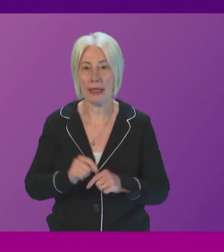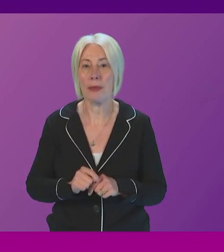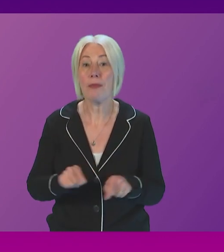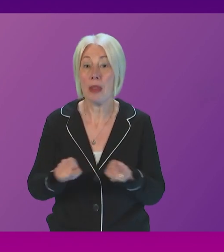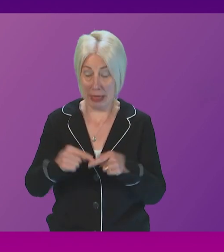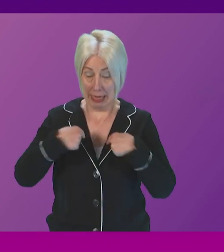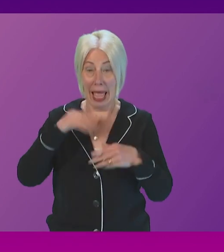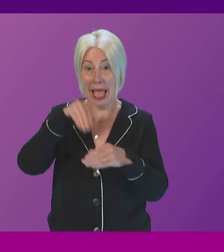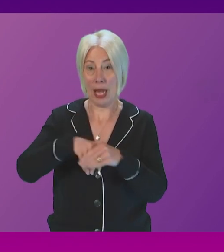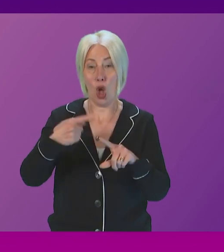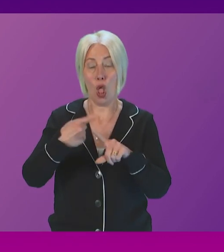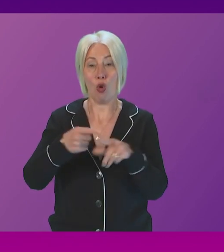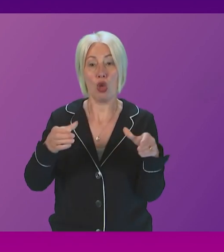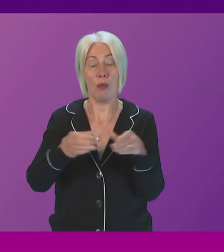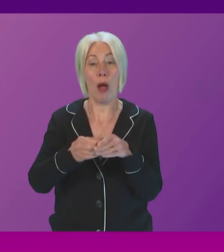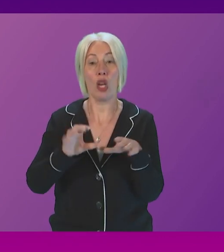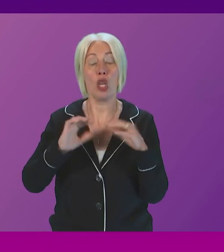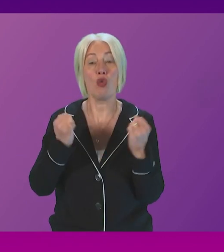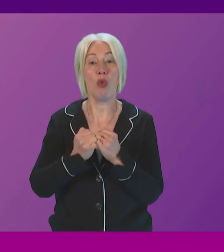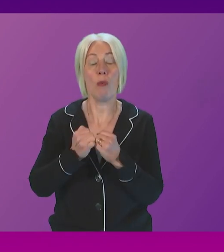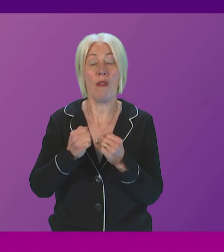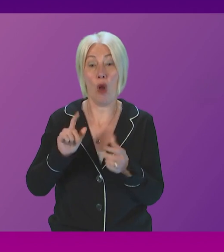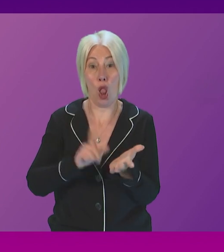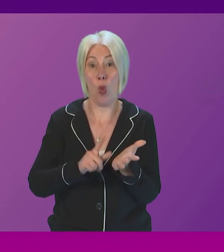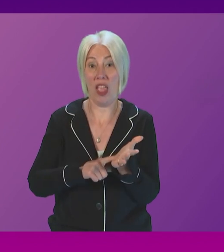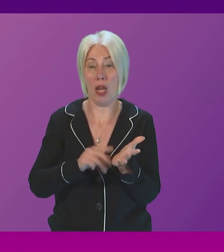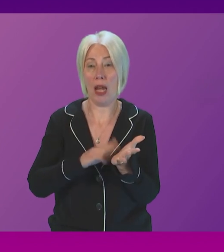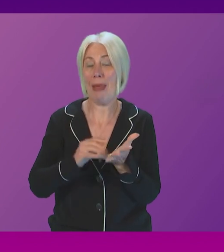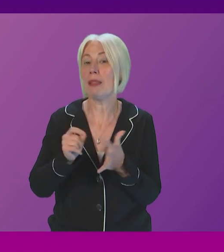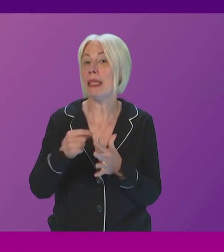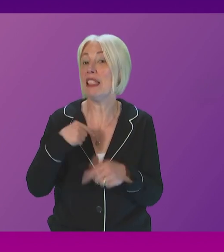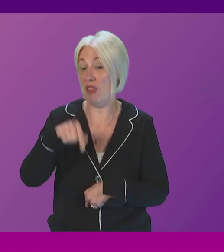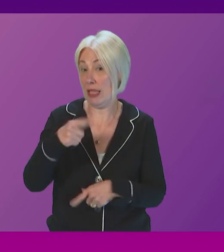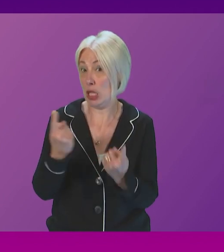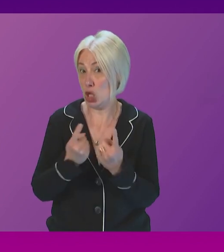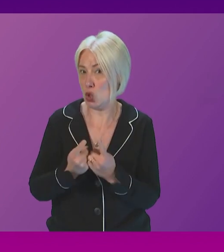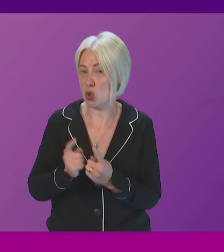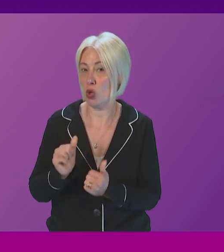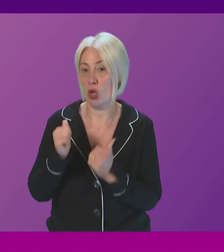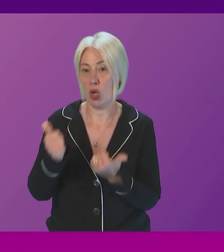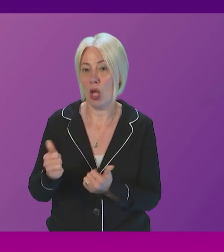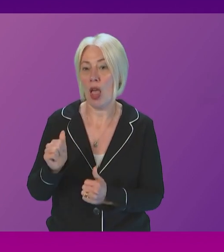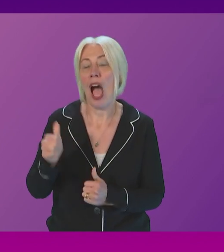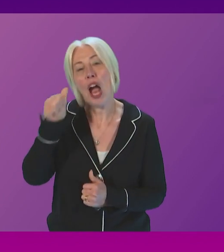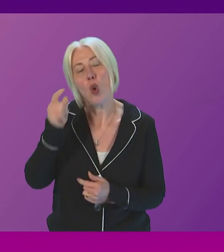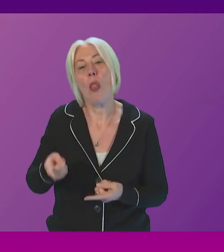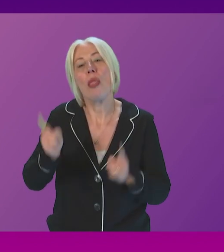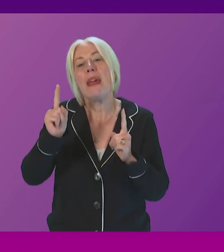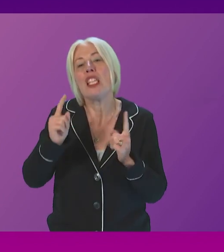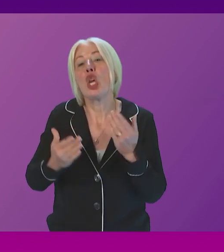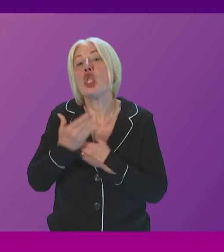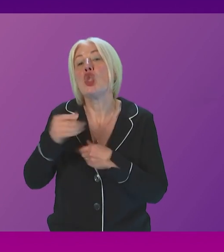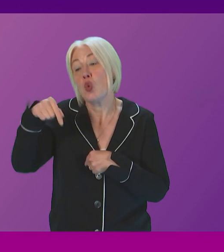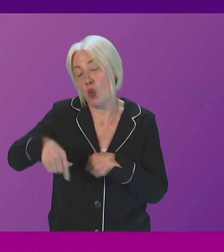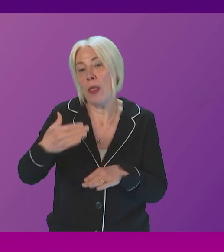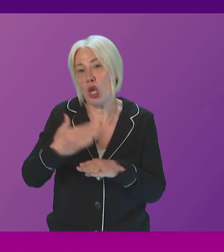one of the cross-party group of Lothian's MSPs pursuing this issue, and I appreciate the Minister's new and post. But I hope to reflect